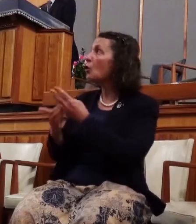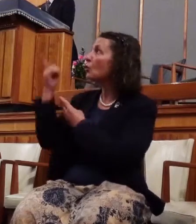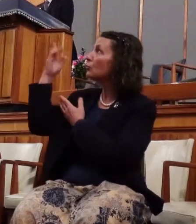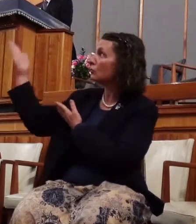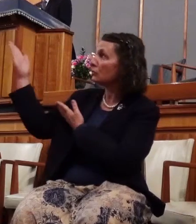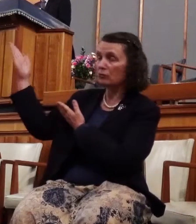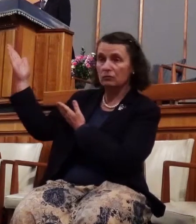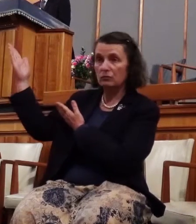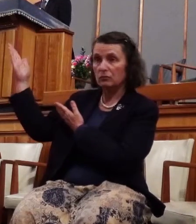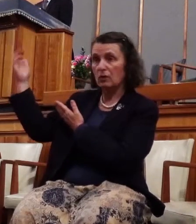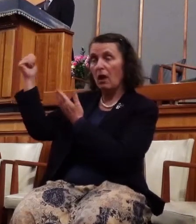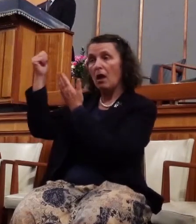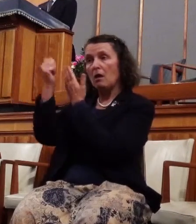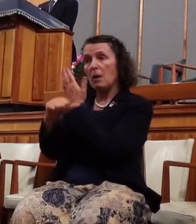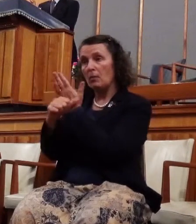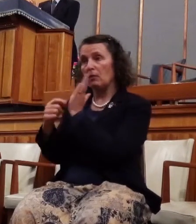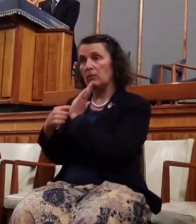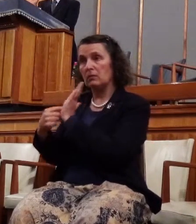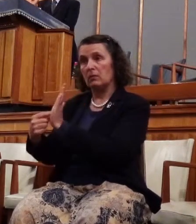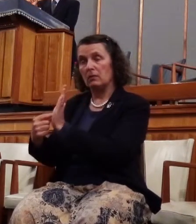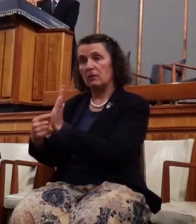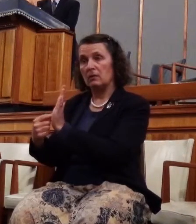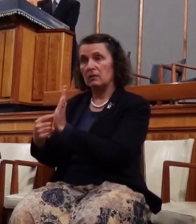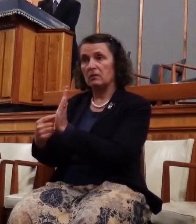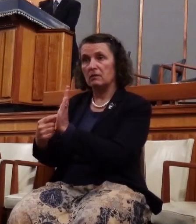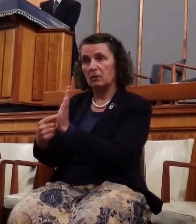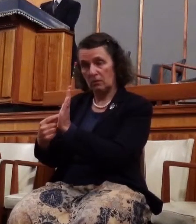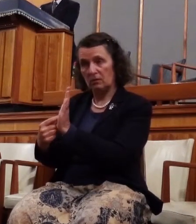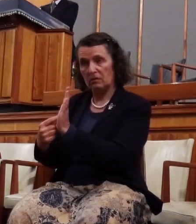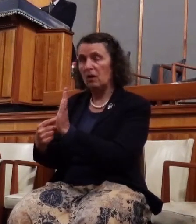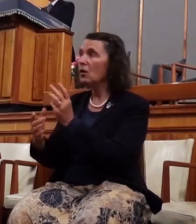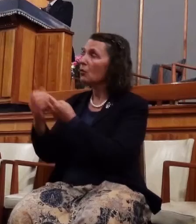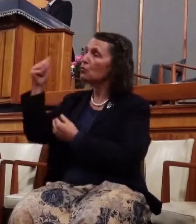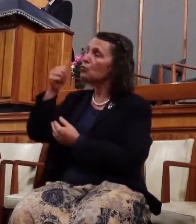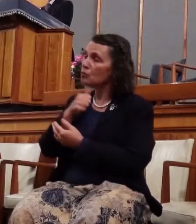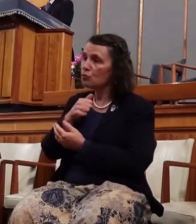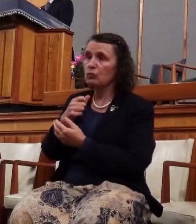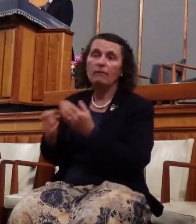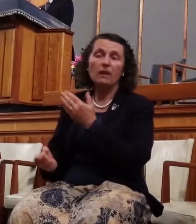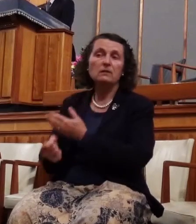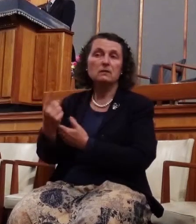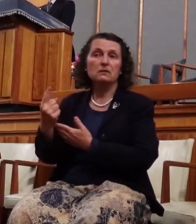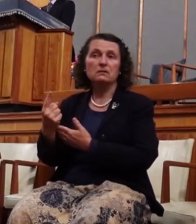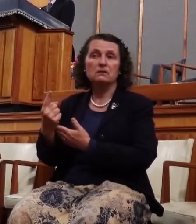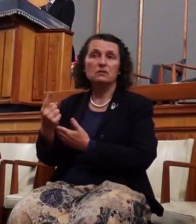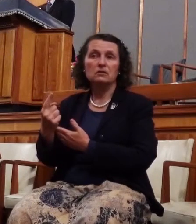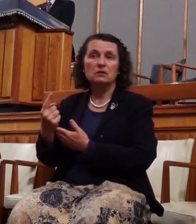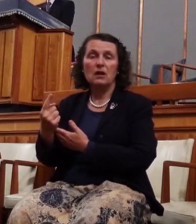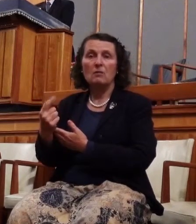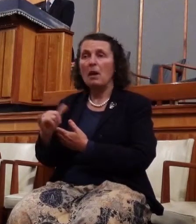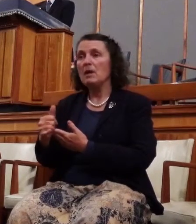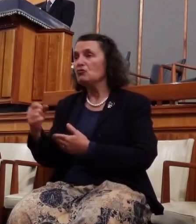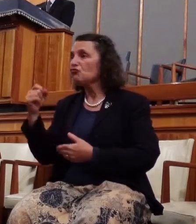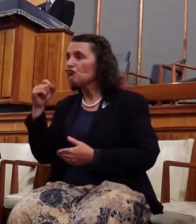you can see that in your own life, God uses sometimes strange and